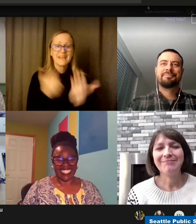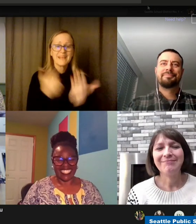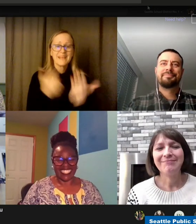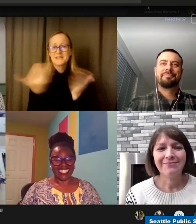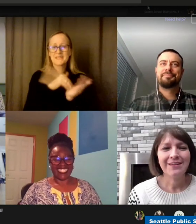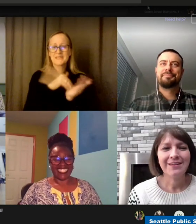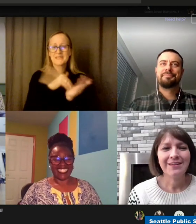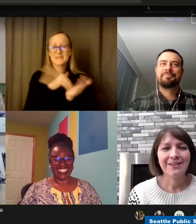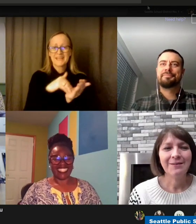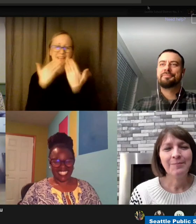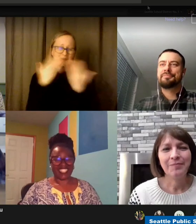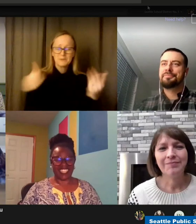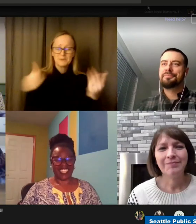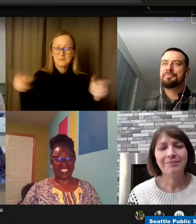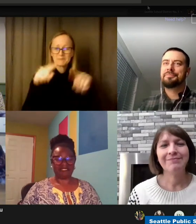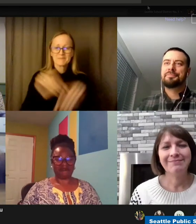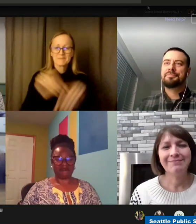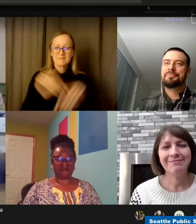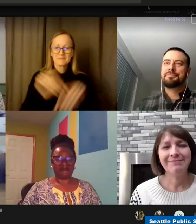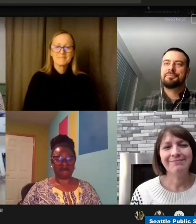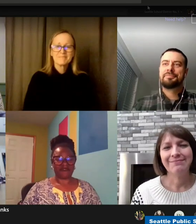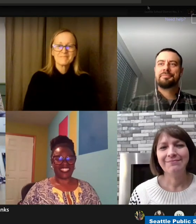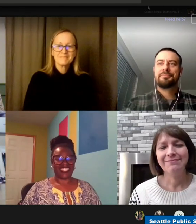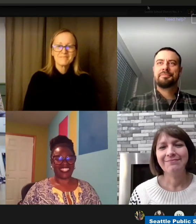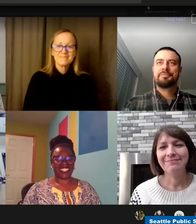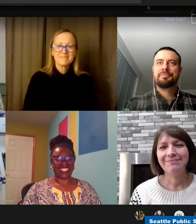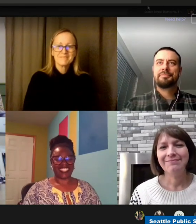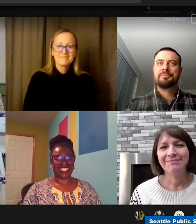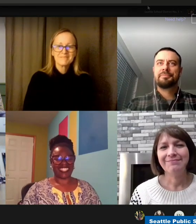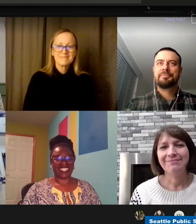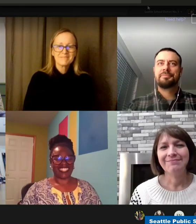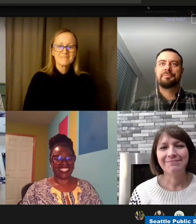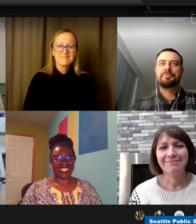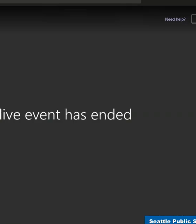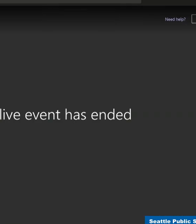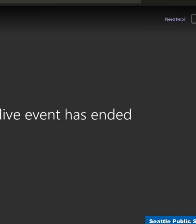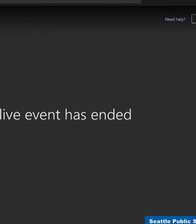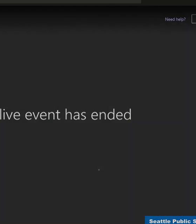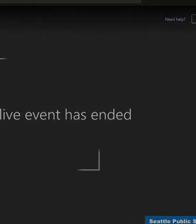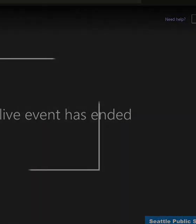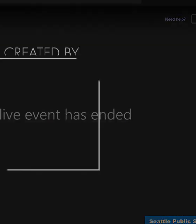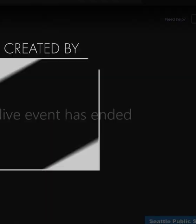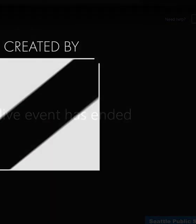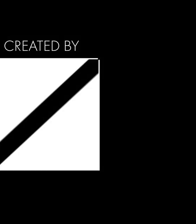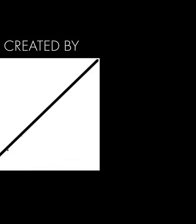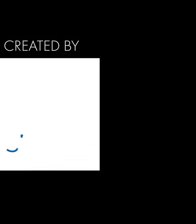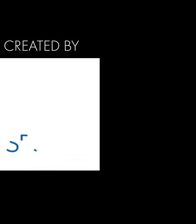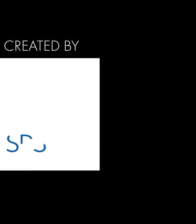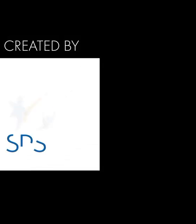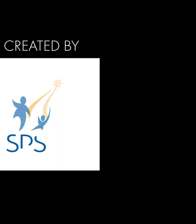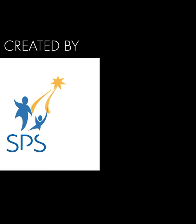you. Thank you.